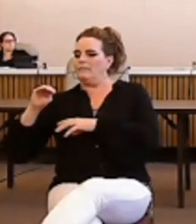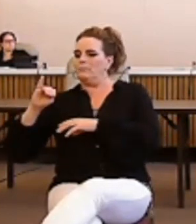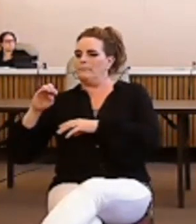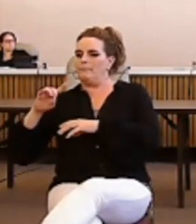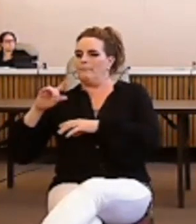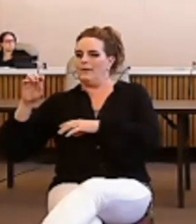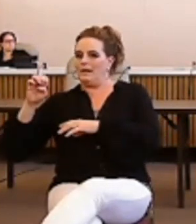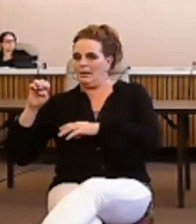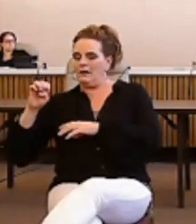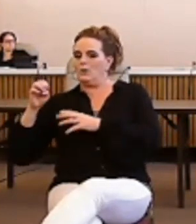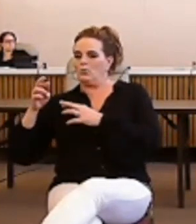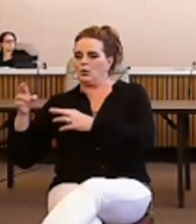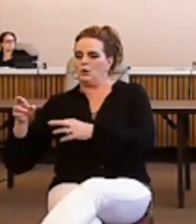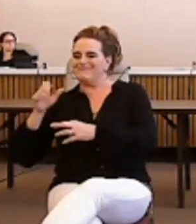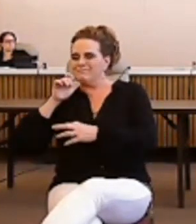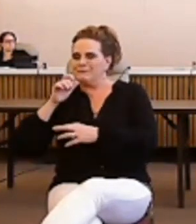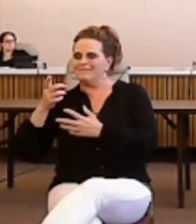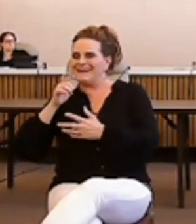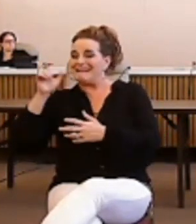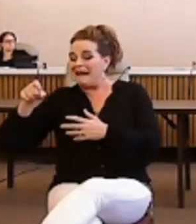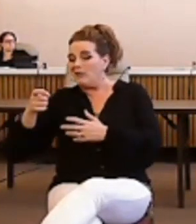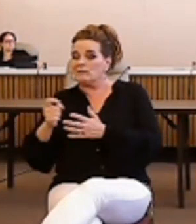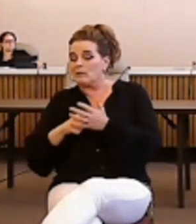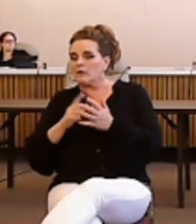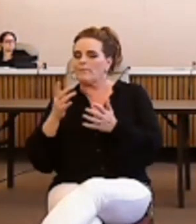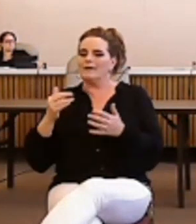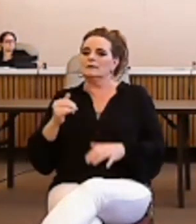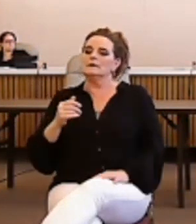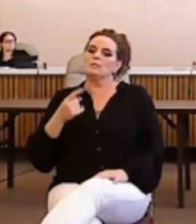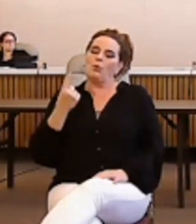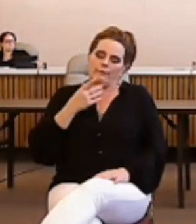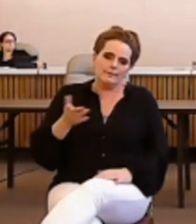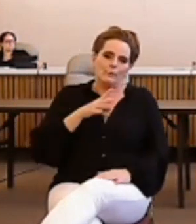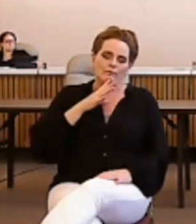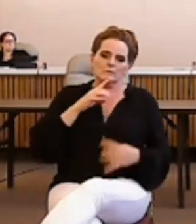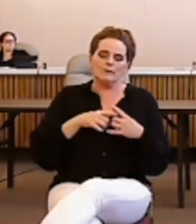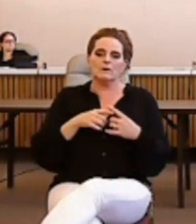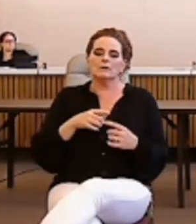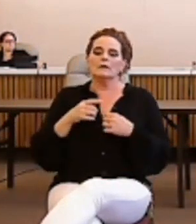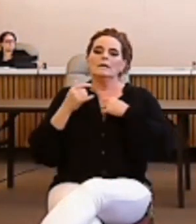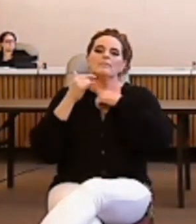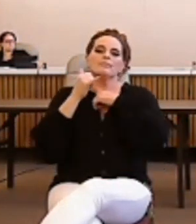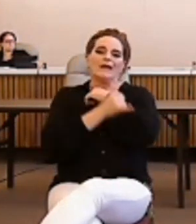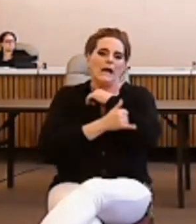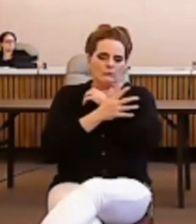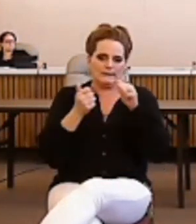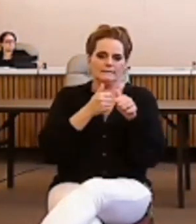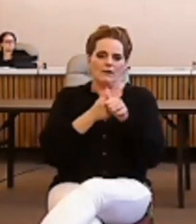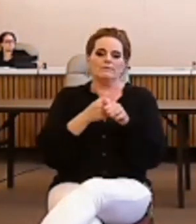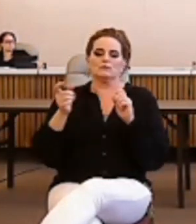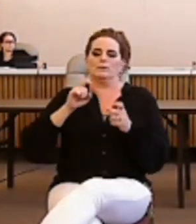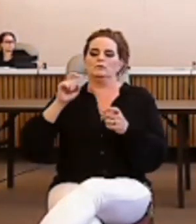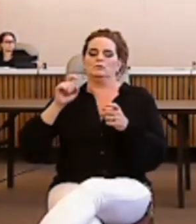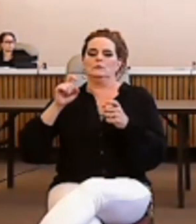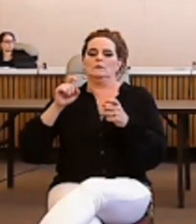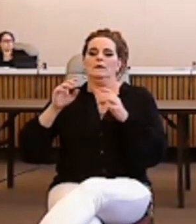we need, so like one of the things we've talked about, the county is going to be redoing Middle Road. So it